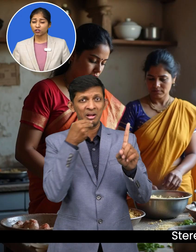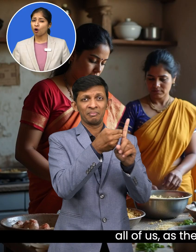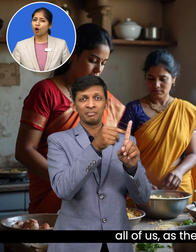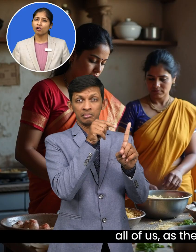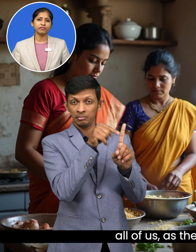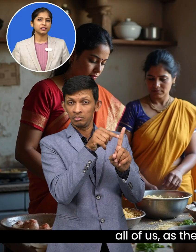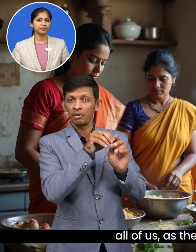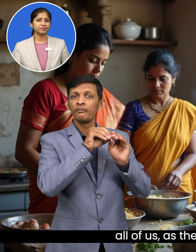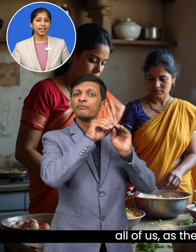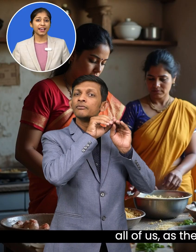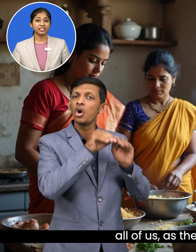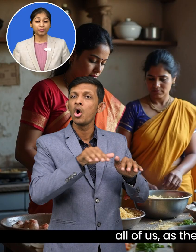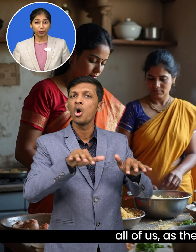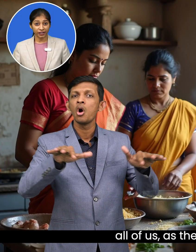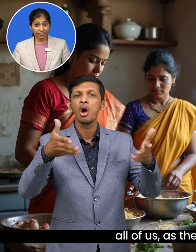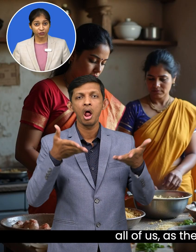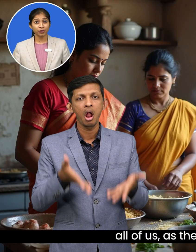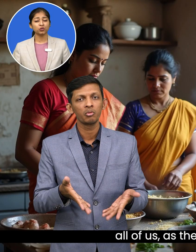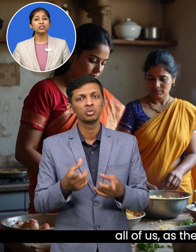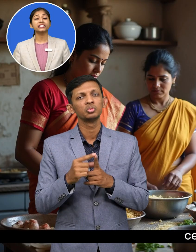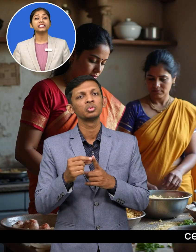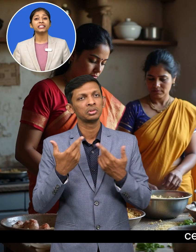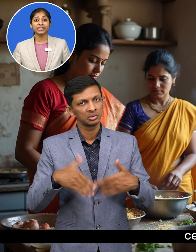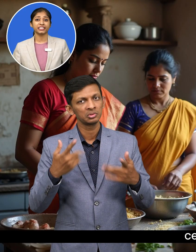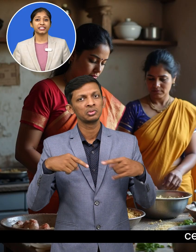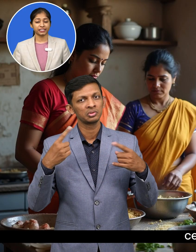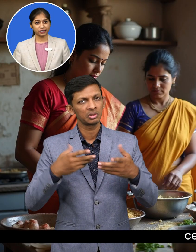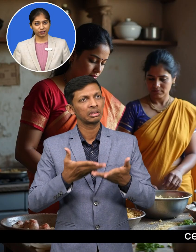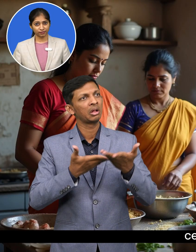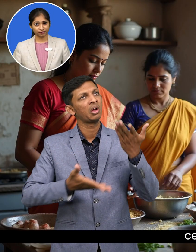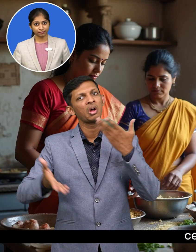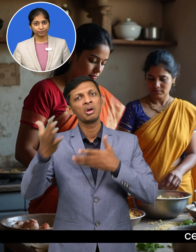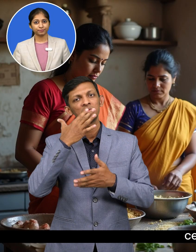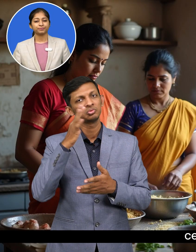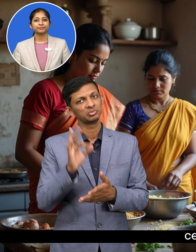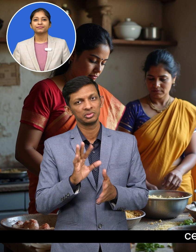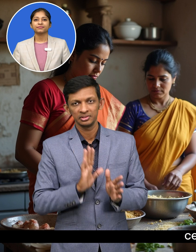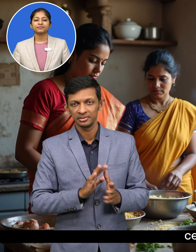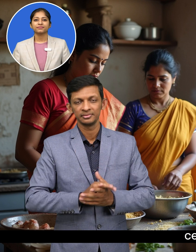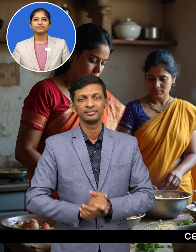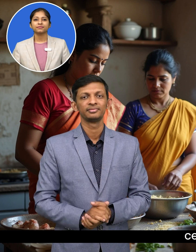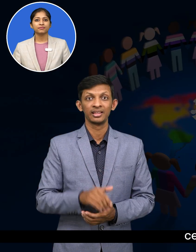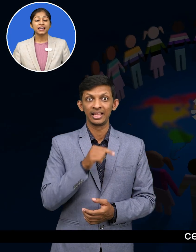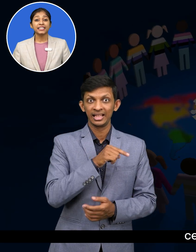Stereotypes affect all of us as they prevent us from doing certain things.